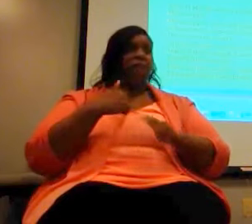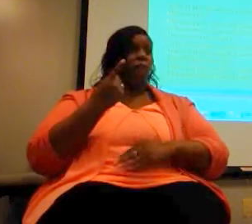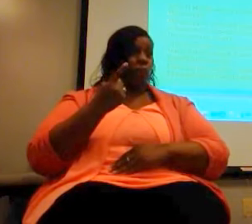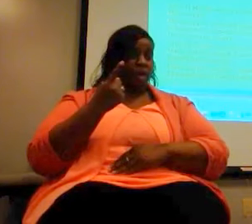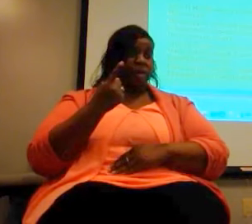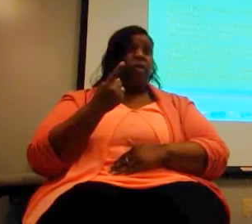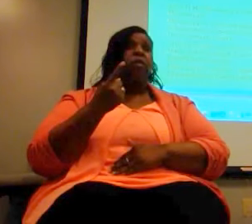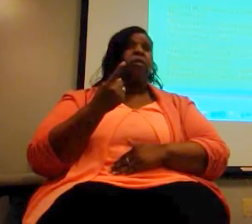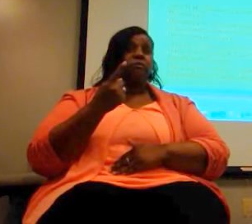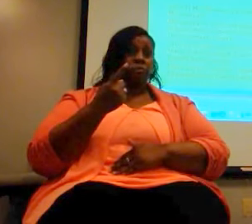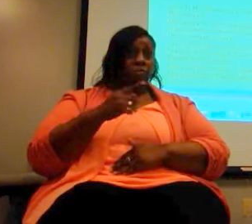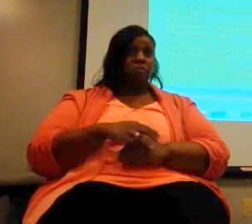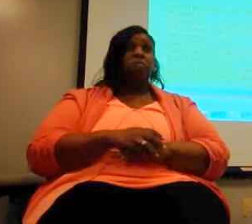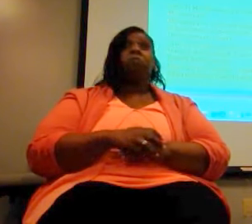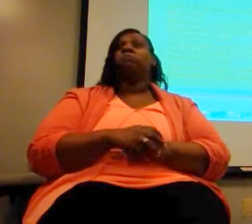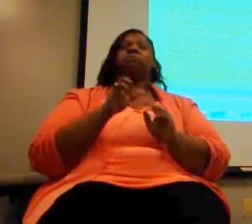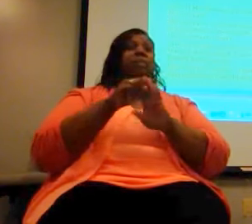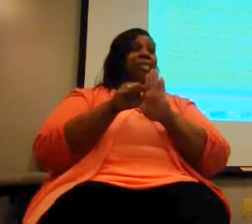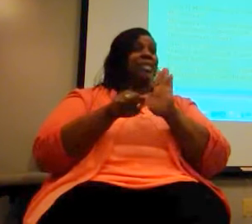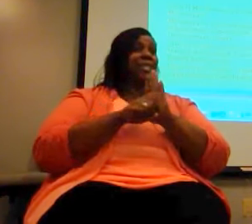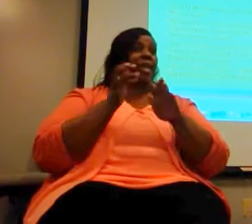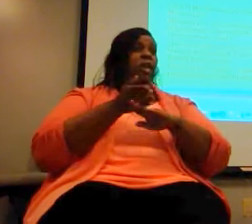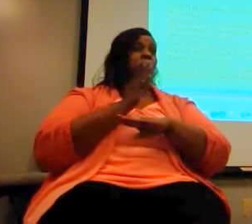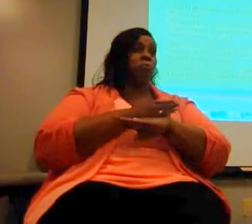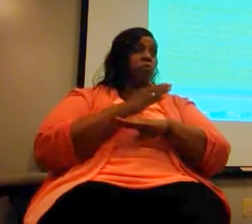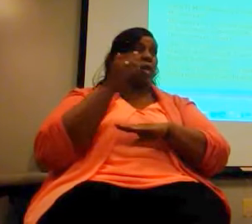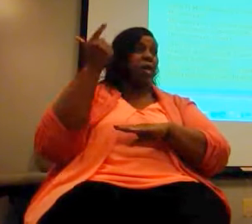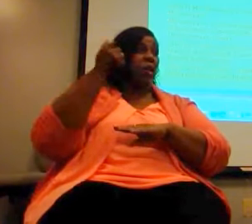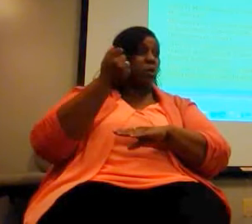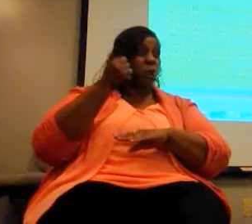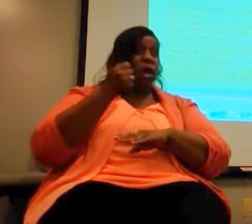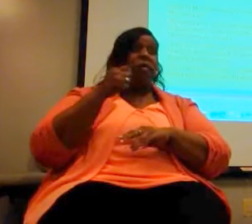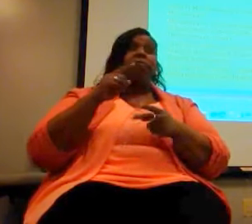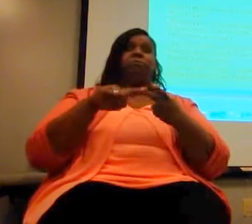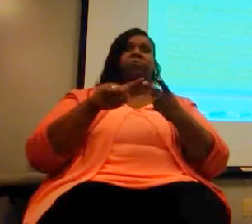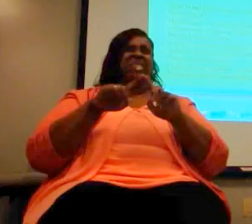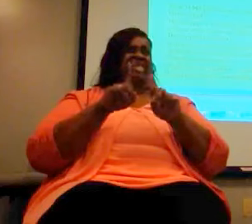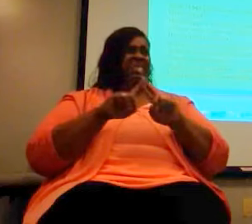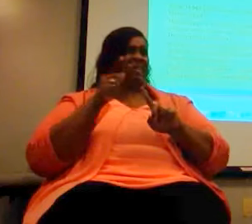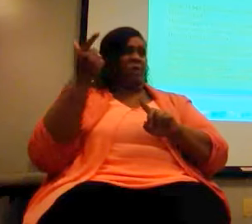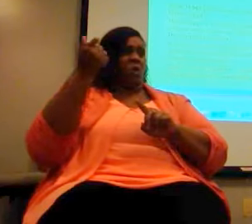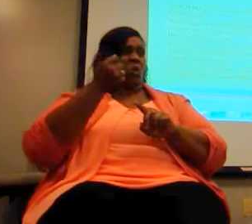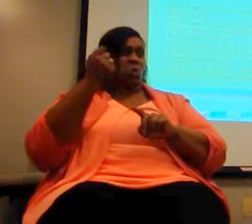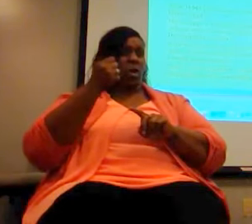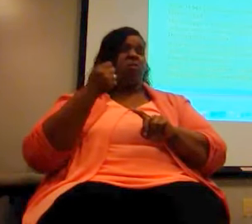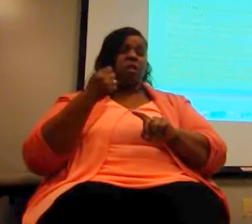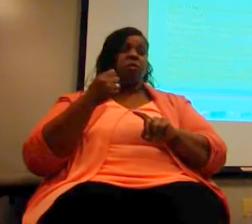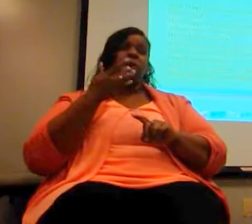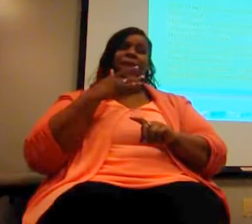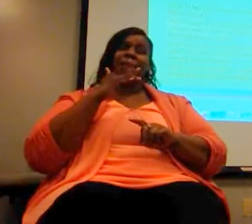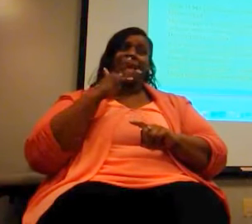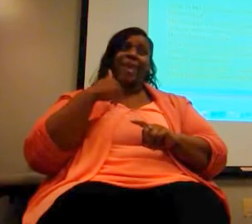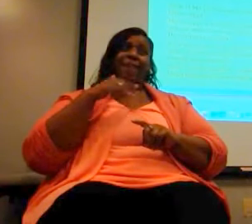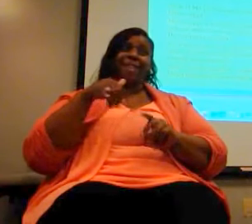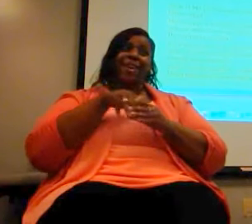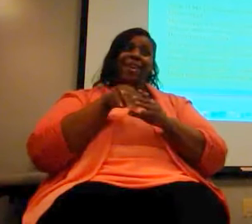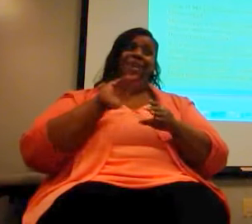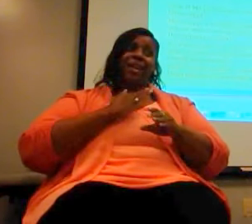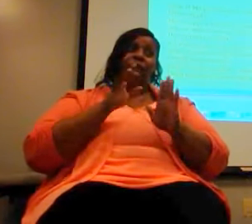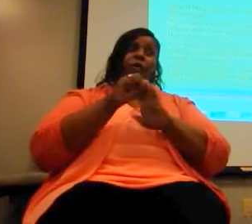used to be called the SIG, the State Improvement Grant, but now it's the State Personnel Development Grant, and we're very fortunate to have it in our state because it